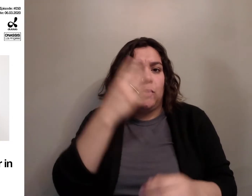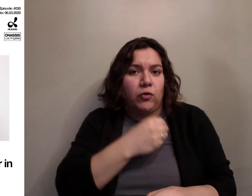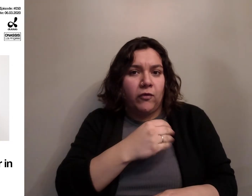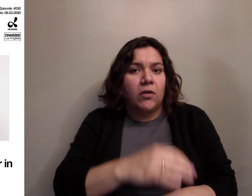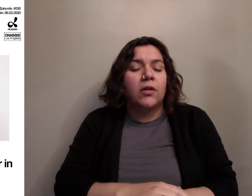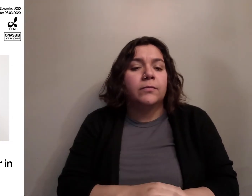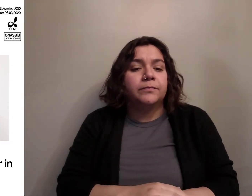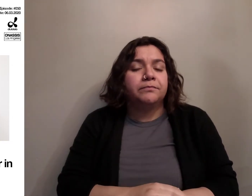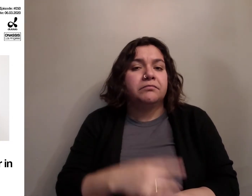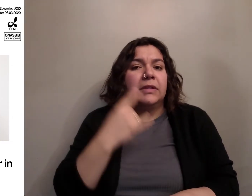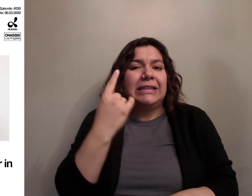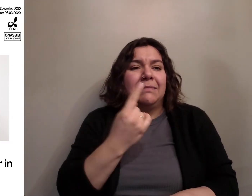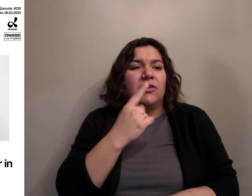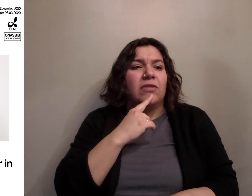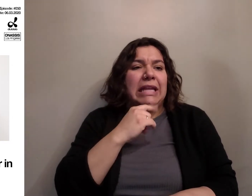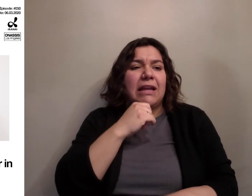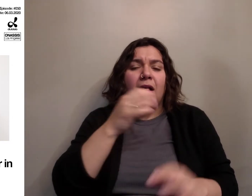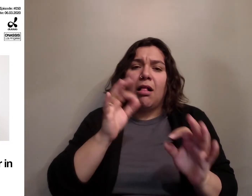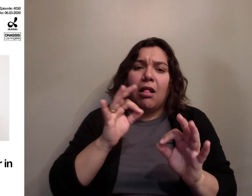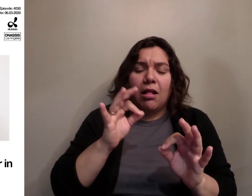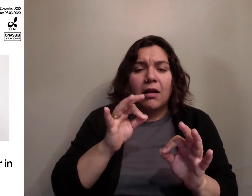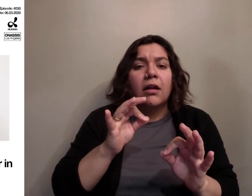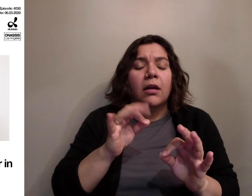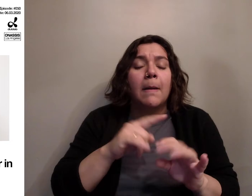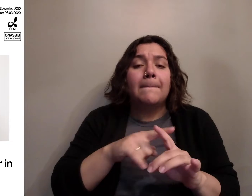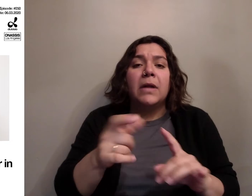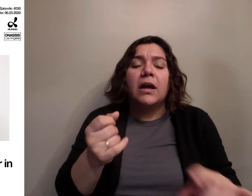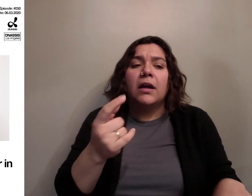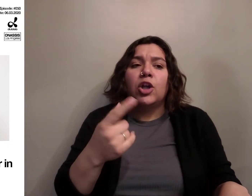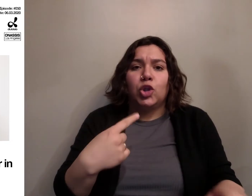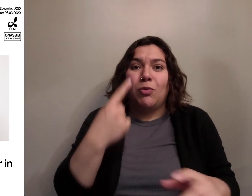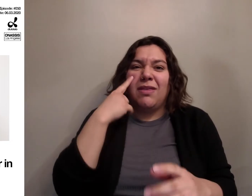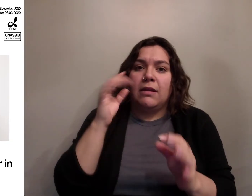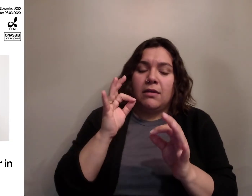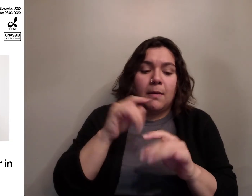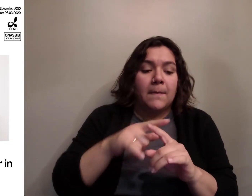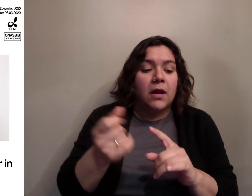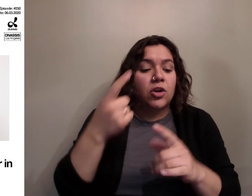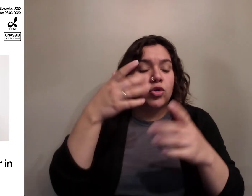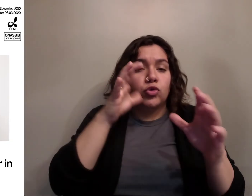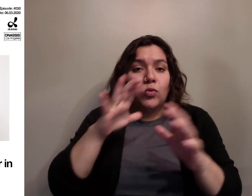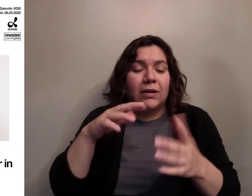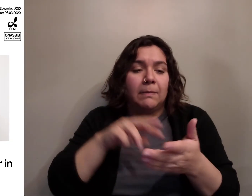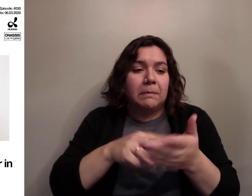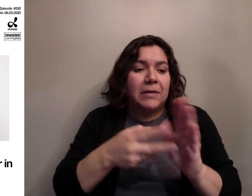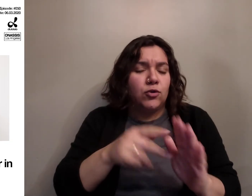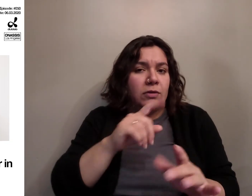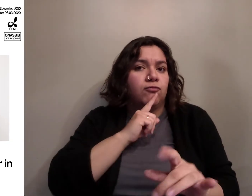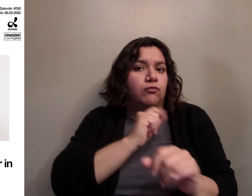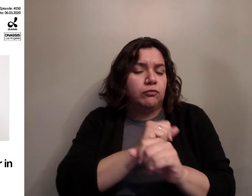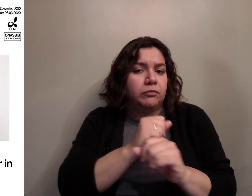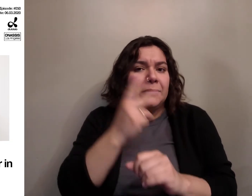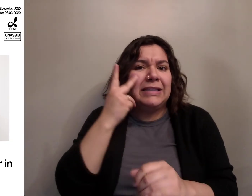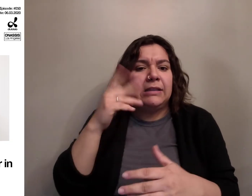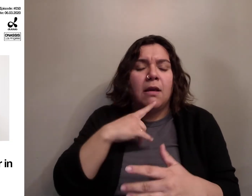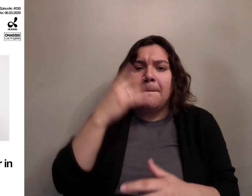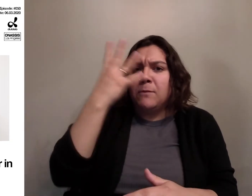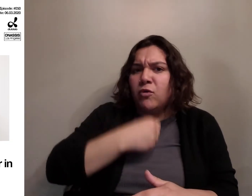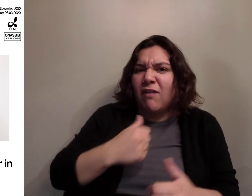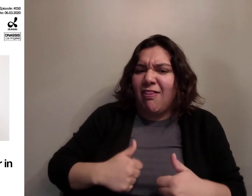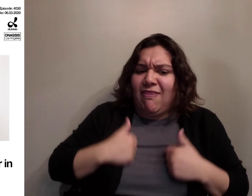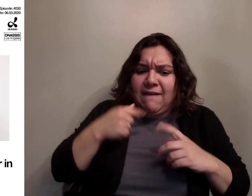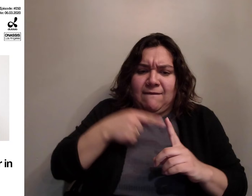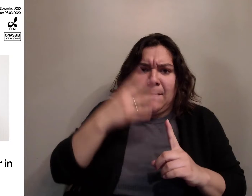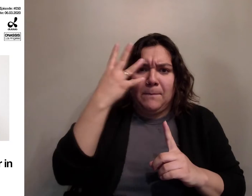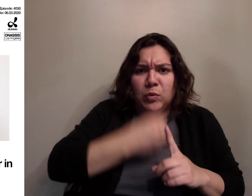to get you to focus on something so beautiful and so seemingly insignificant. And yet, by virtue of doing that,